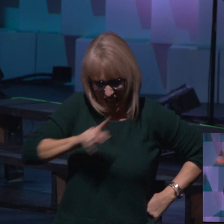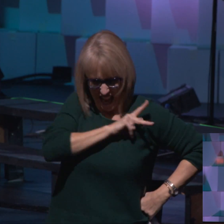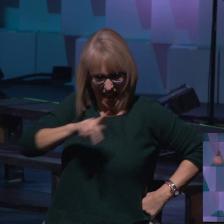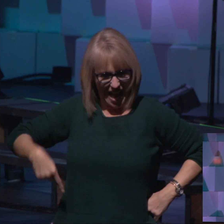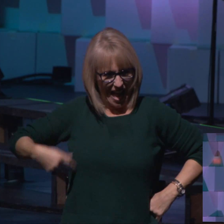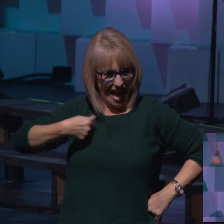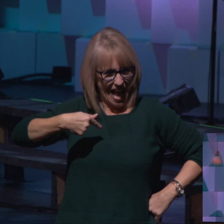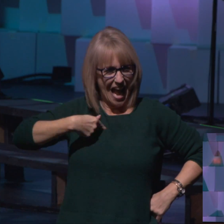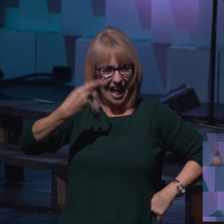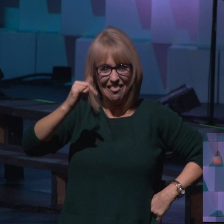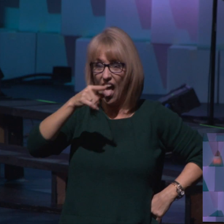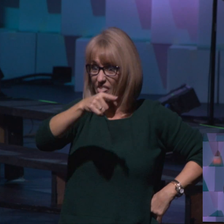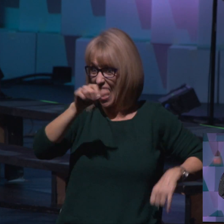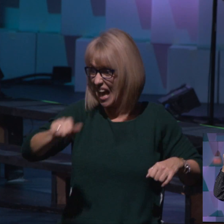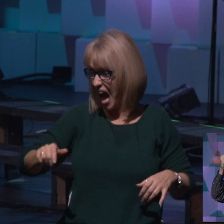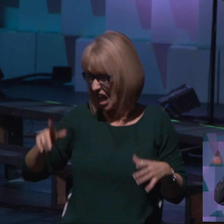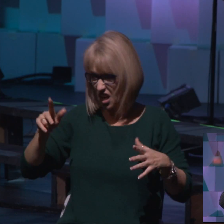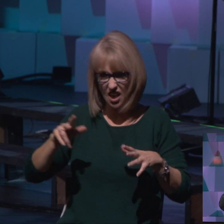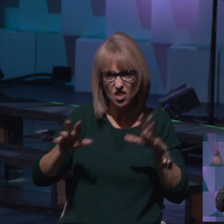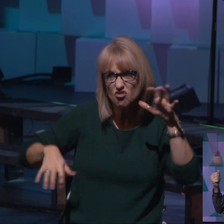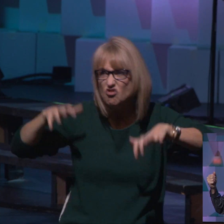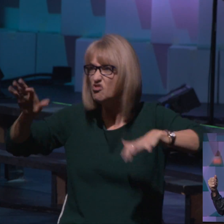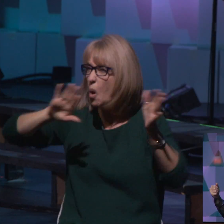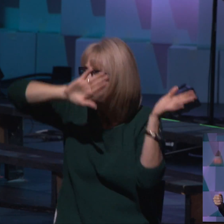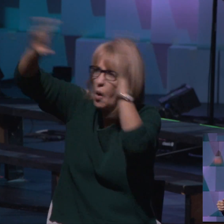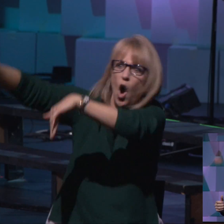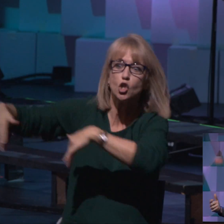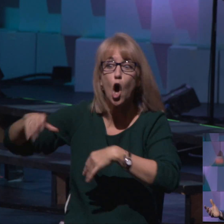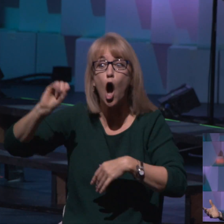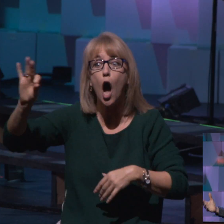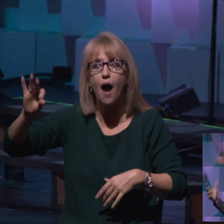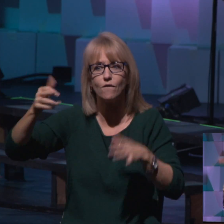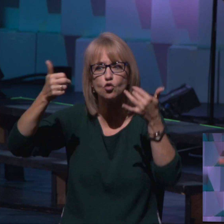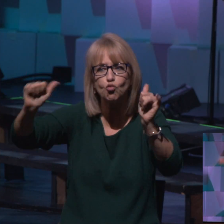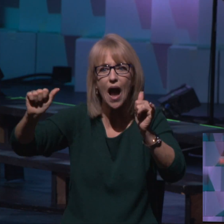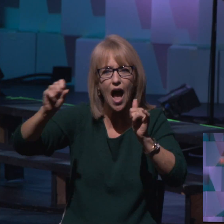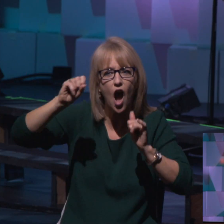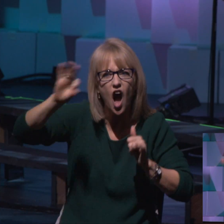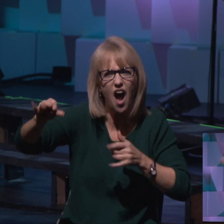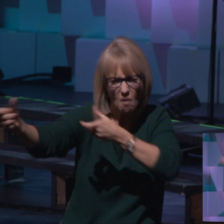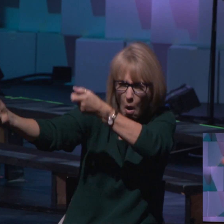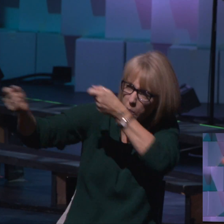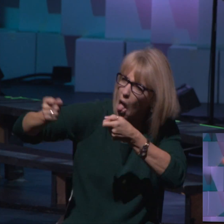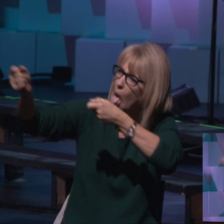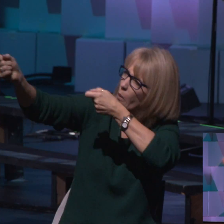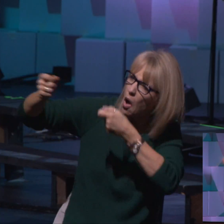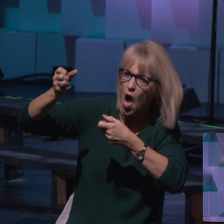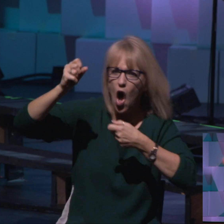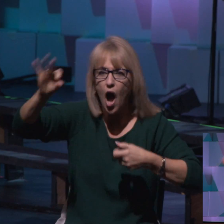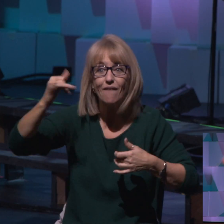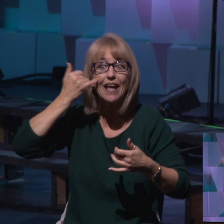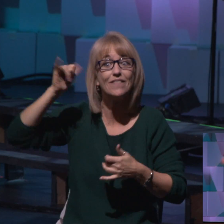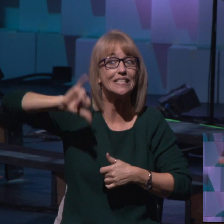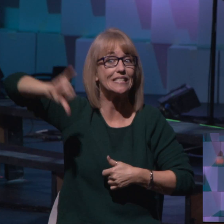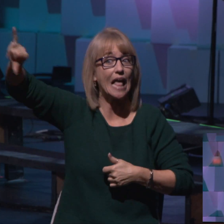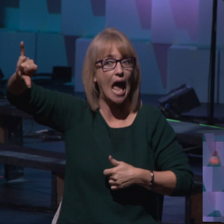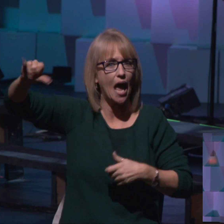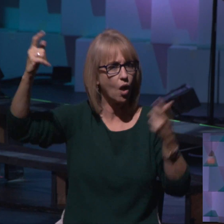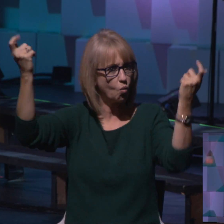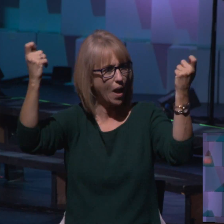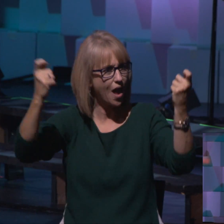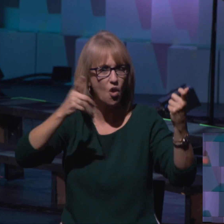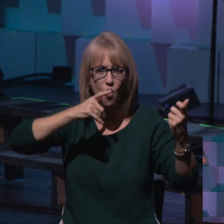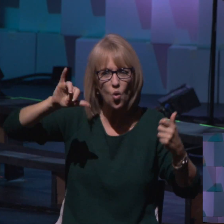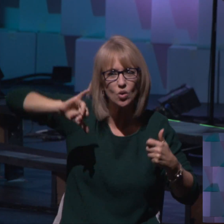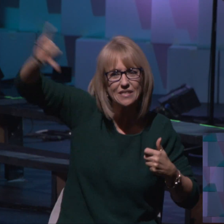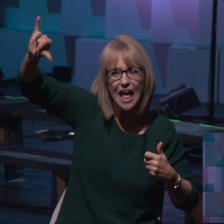you got him off: throw, hit, kick, scramble, pull, jerk. And it was just a tug and war to see who's on the top. If you stayed on top, it was fun. We'd do it with a big